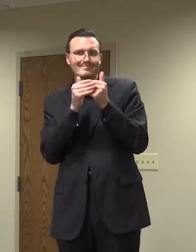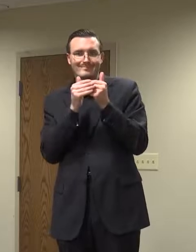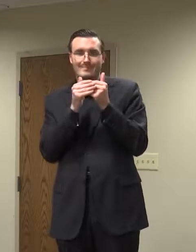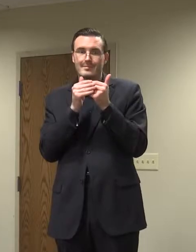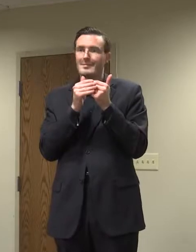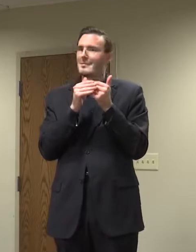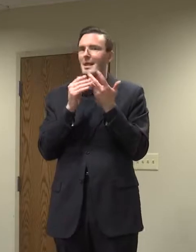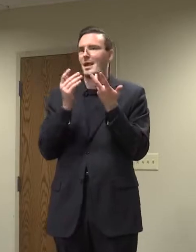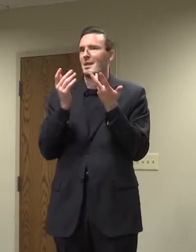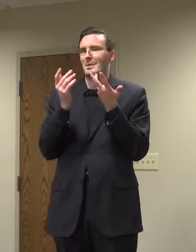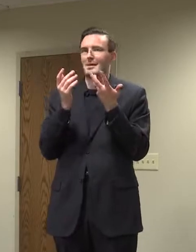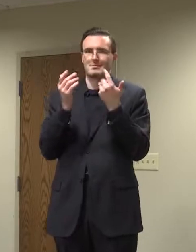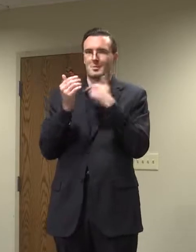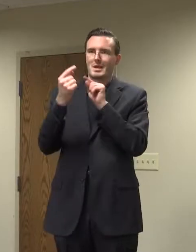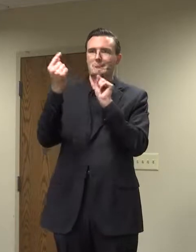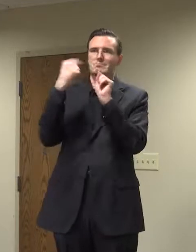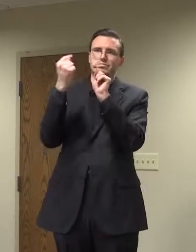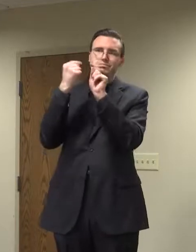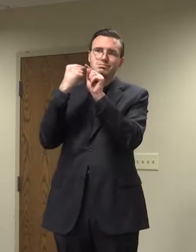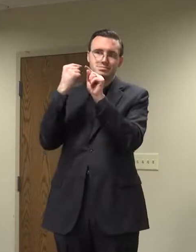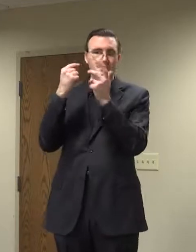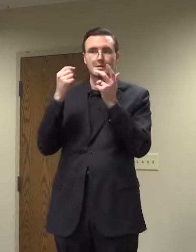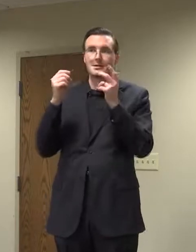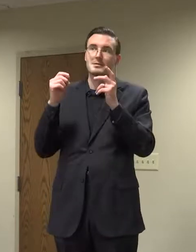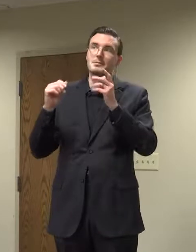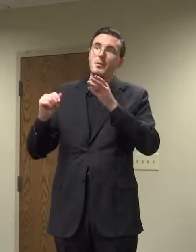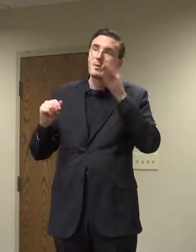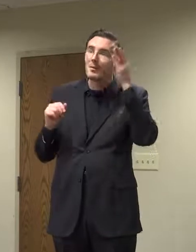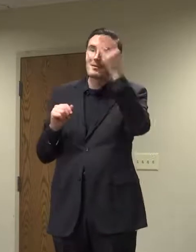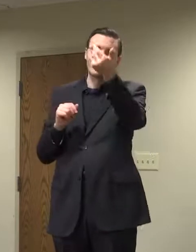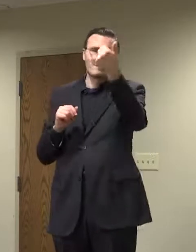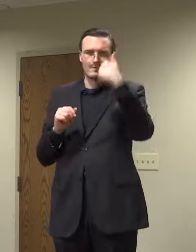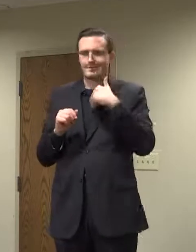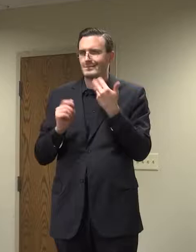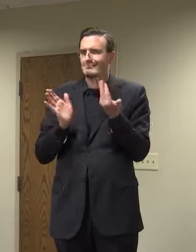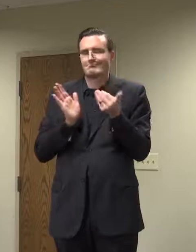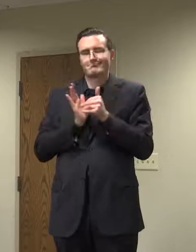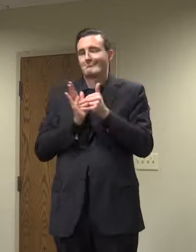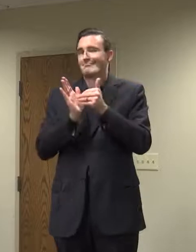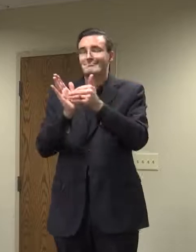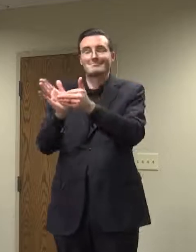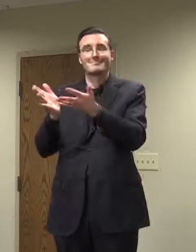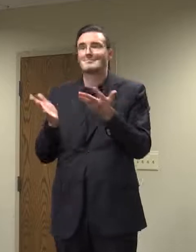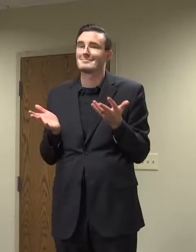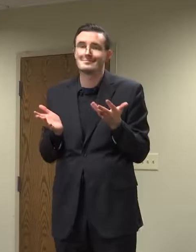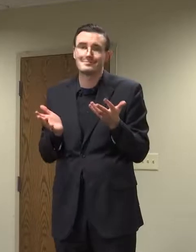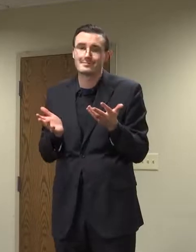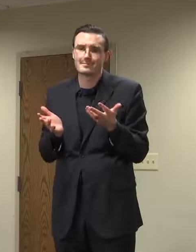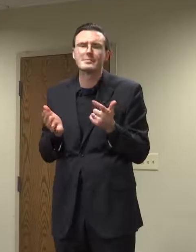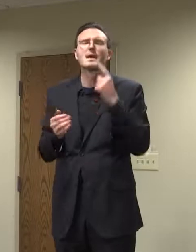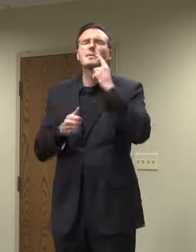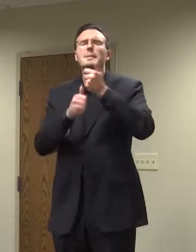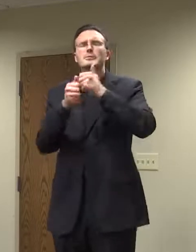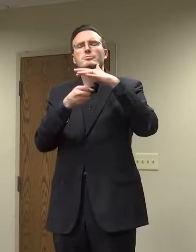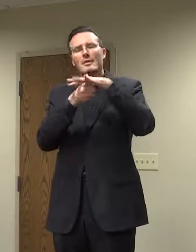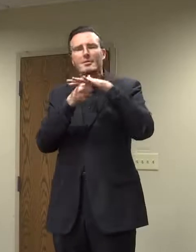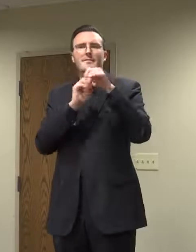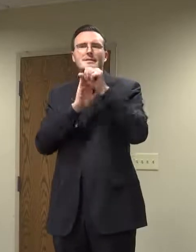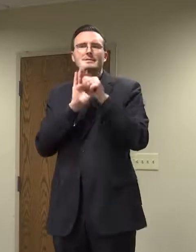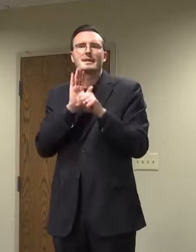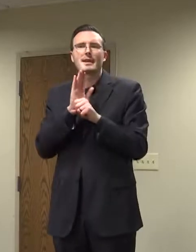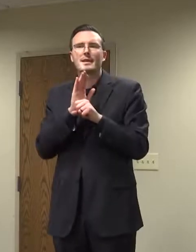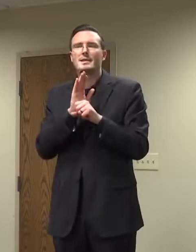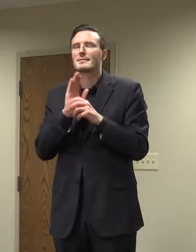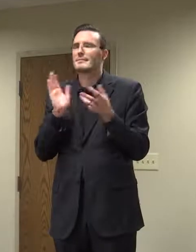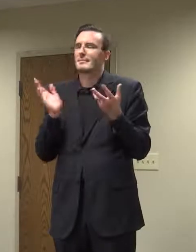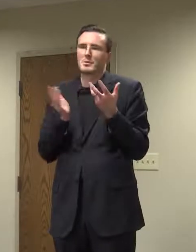borders fluidly, and I think that as each state, this has been part of that drive about, what you do in one state. You can't wall